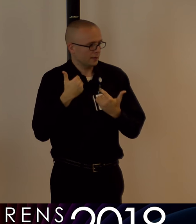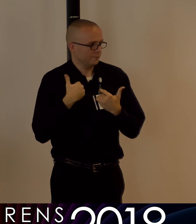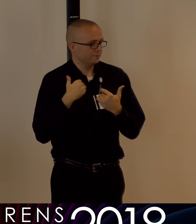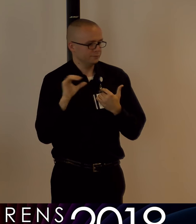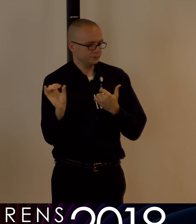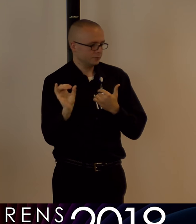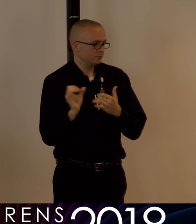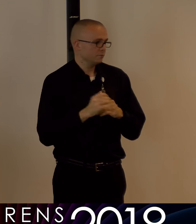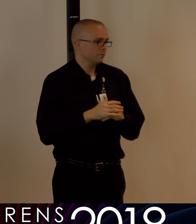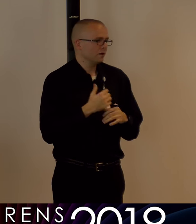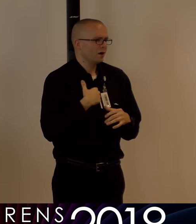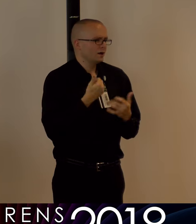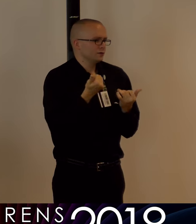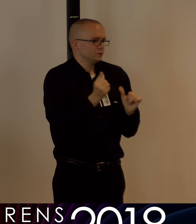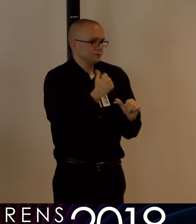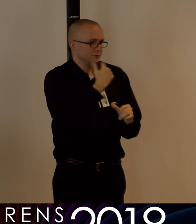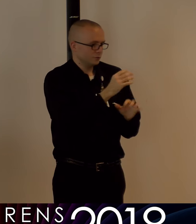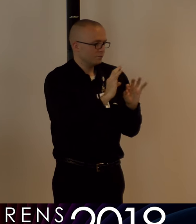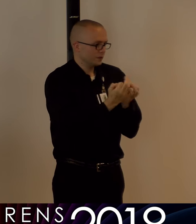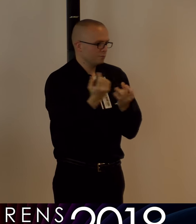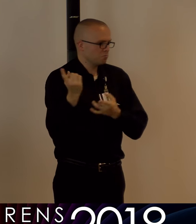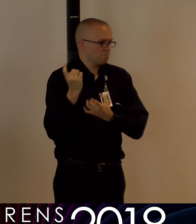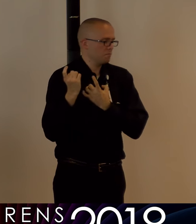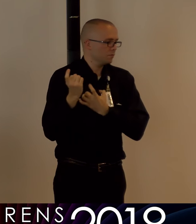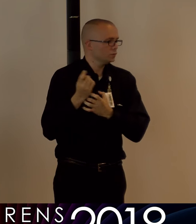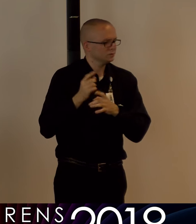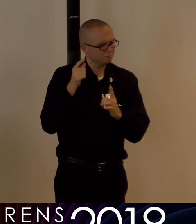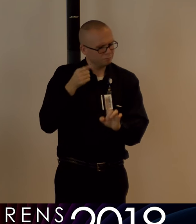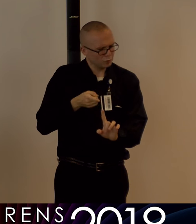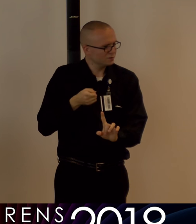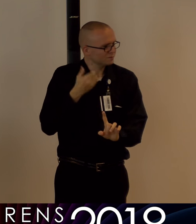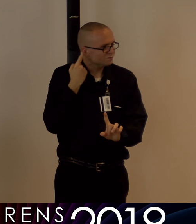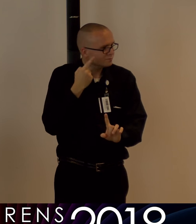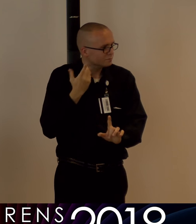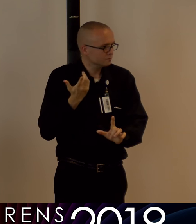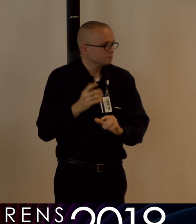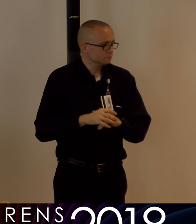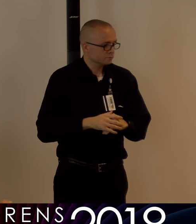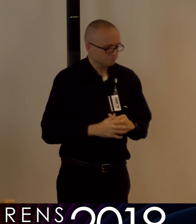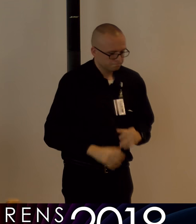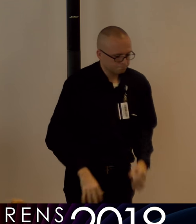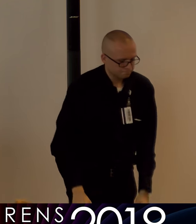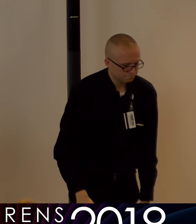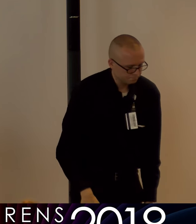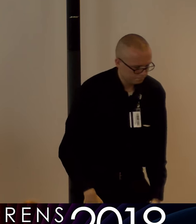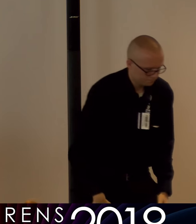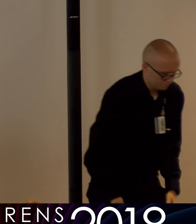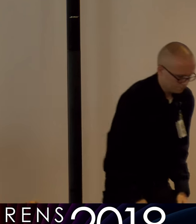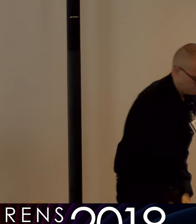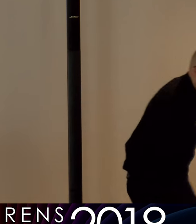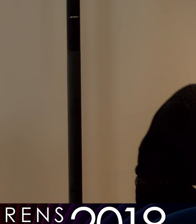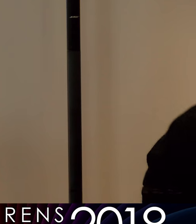is. So that's what I usually tell families who ask, you know, what's the point of all this? Yes? My son's 14. Mm-hmm.